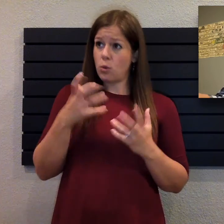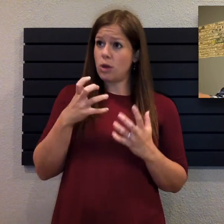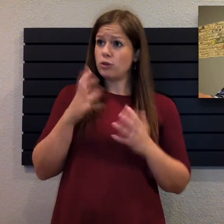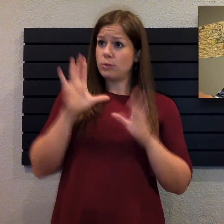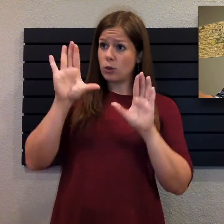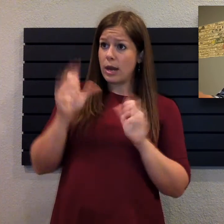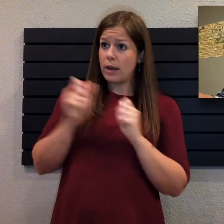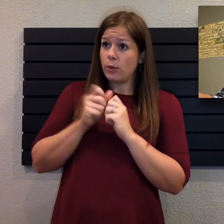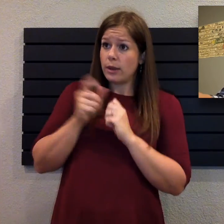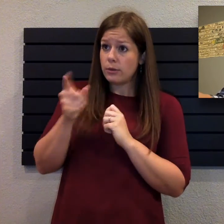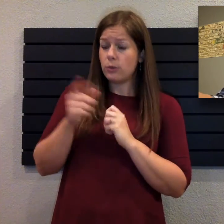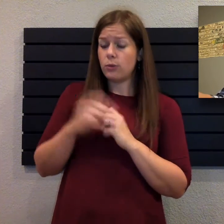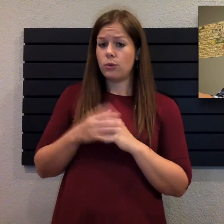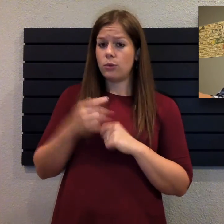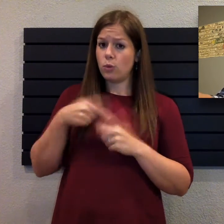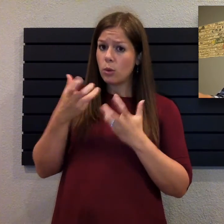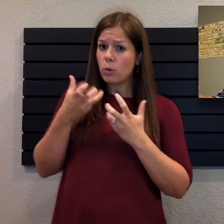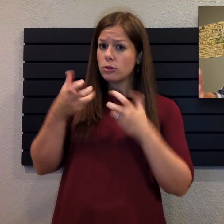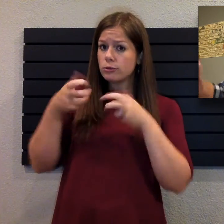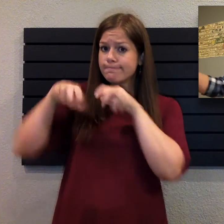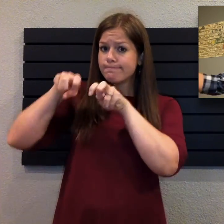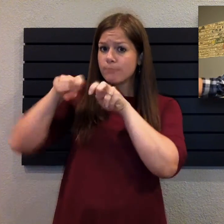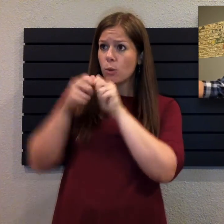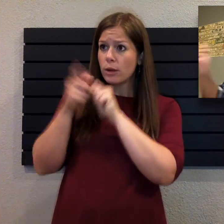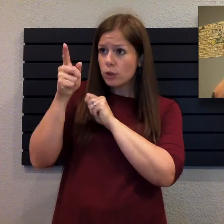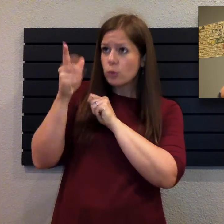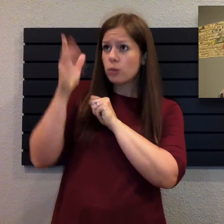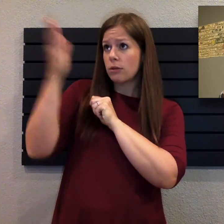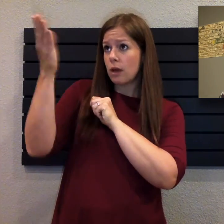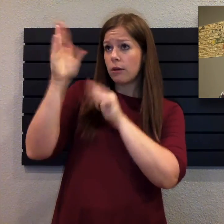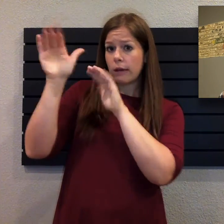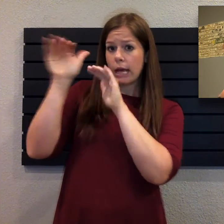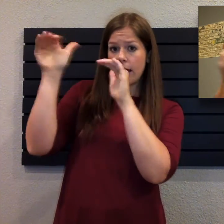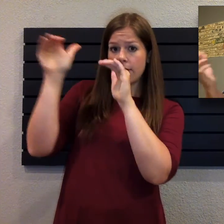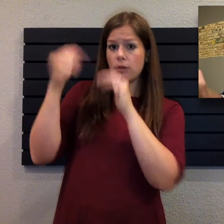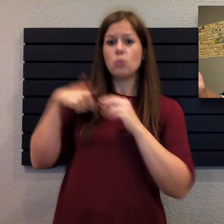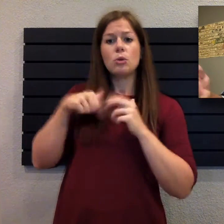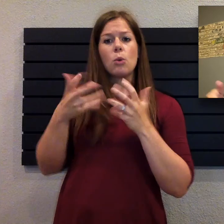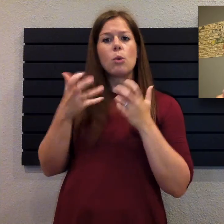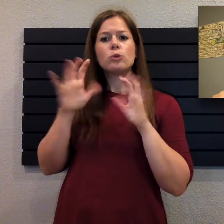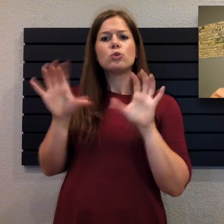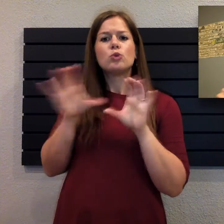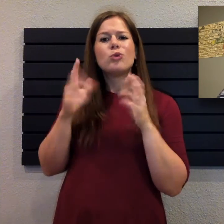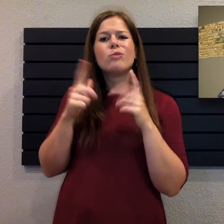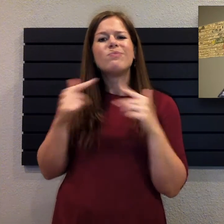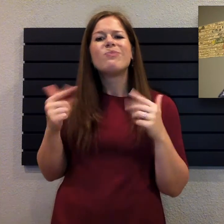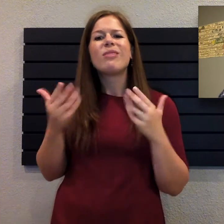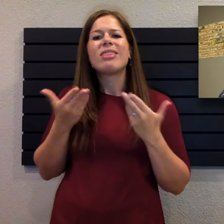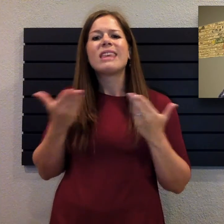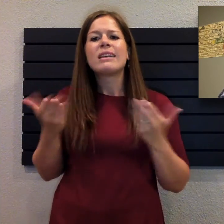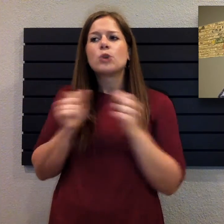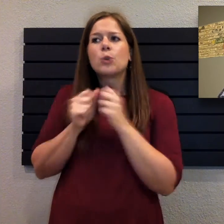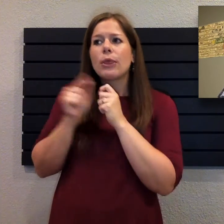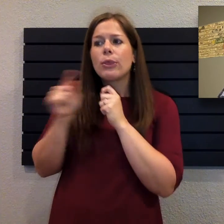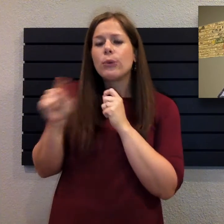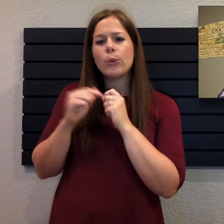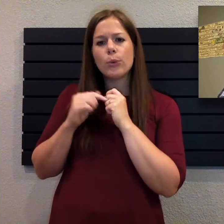to be great with you is basically what they're saying. And we want to sit at your right hand and we want to do all these